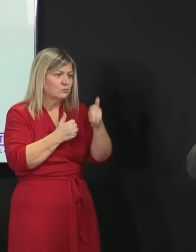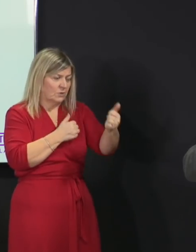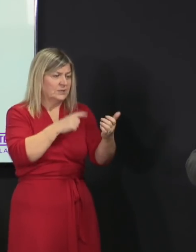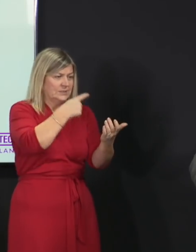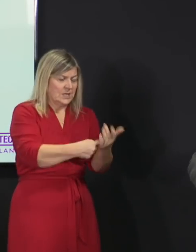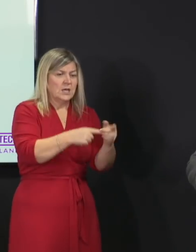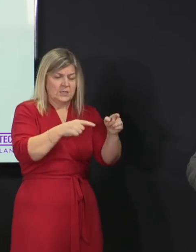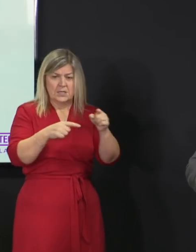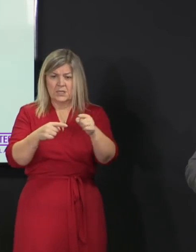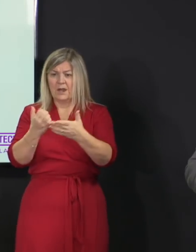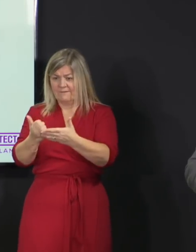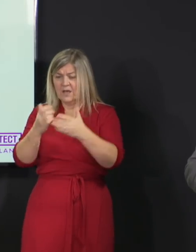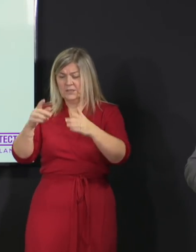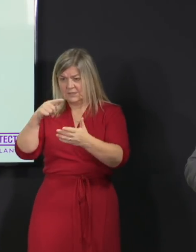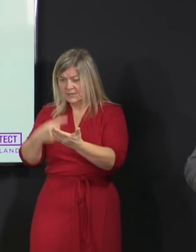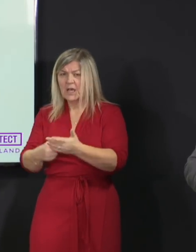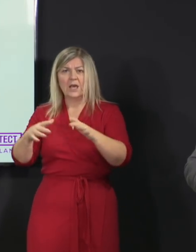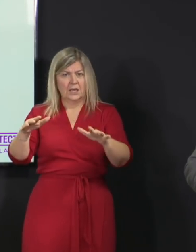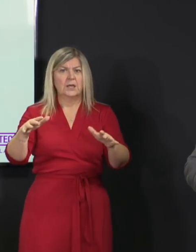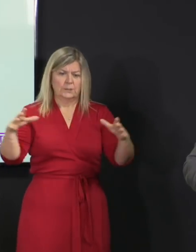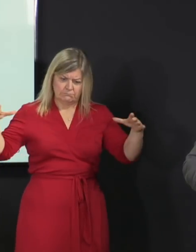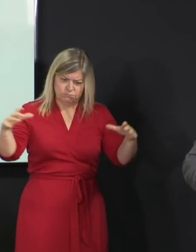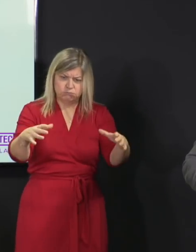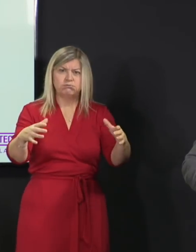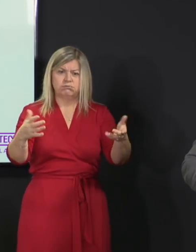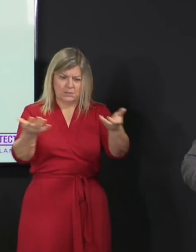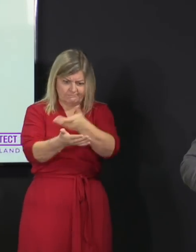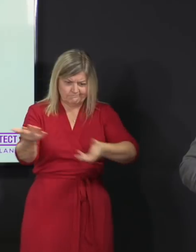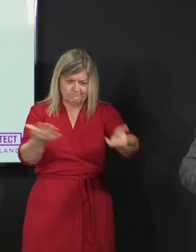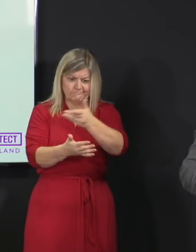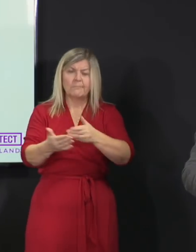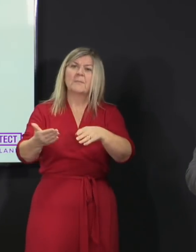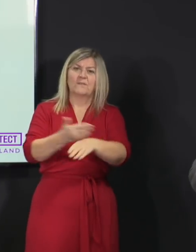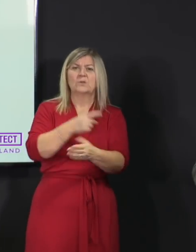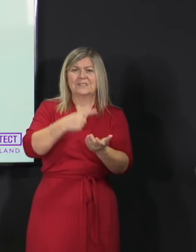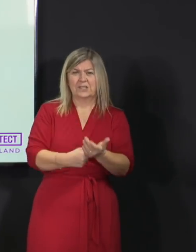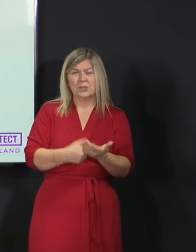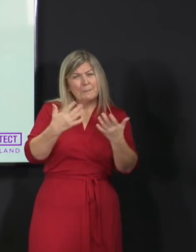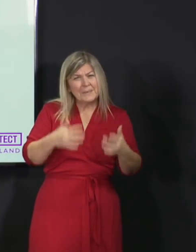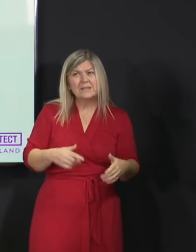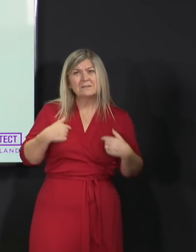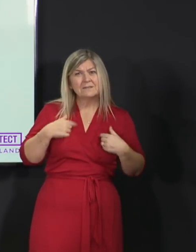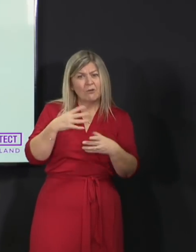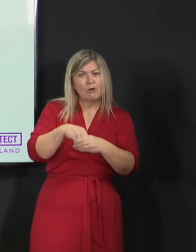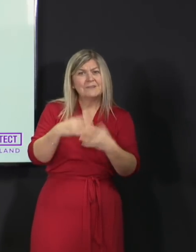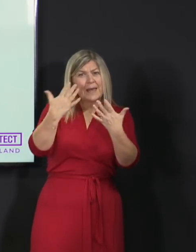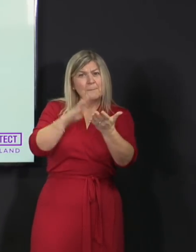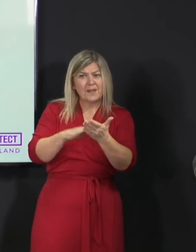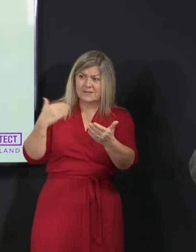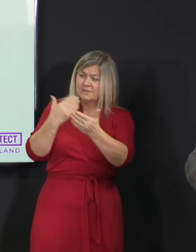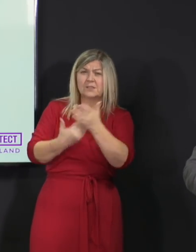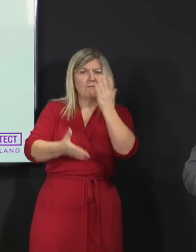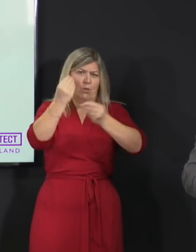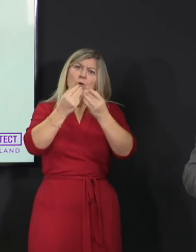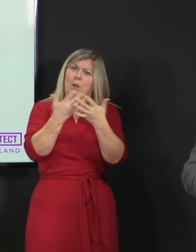take the decisions in relation to how we approach these levels. I've been dealing with this virus now for 10 months, and I've learned an awful lot about